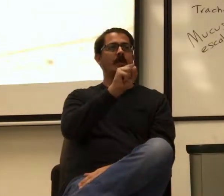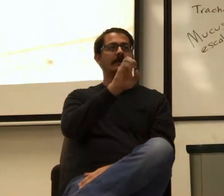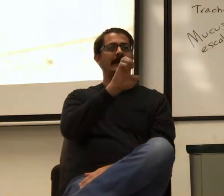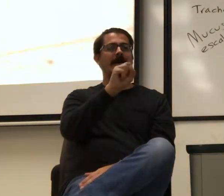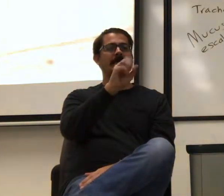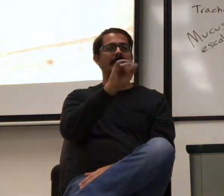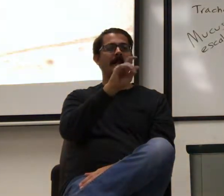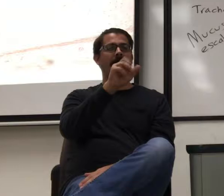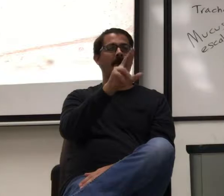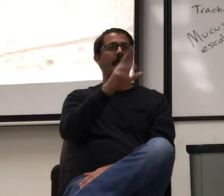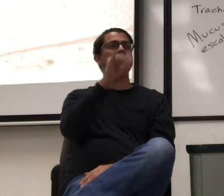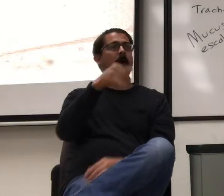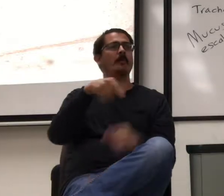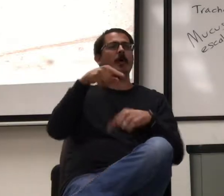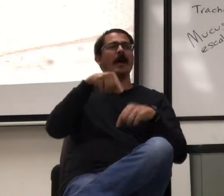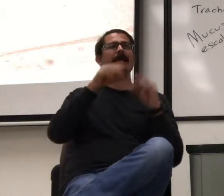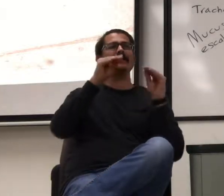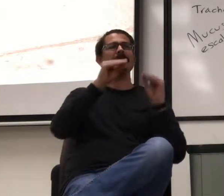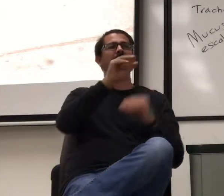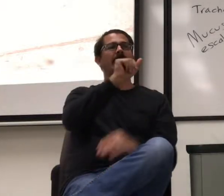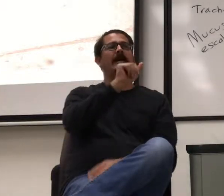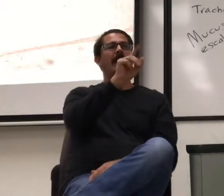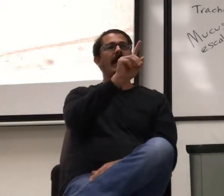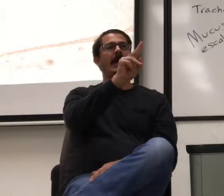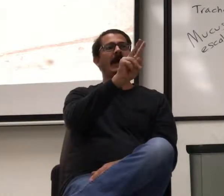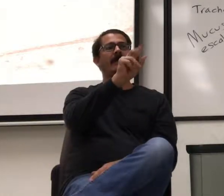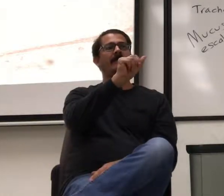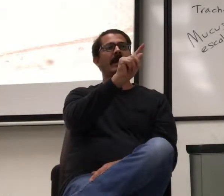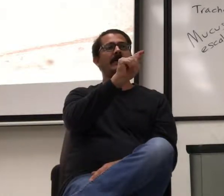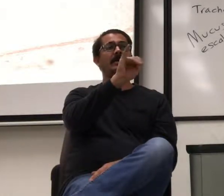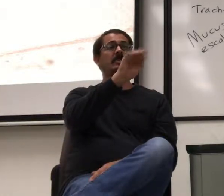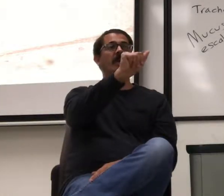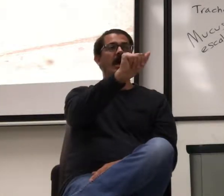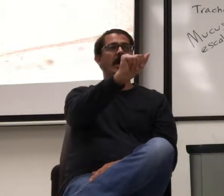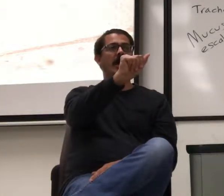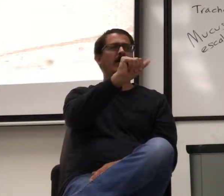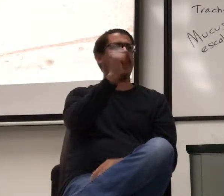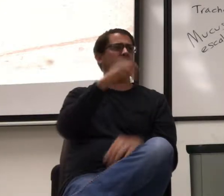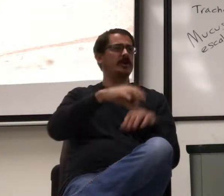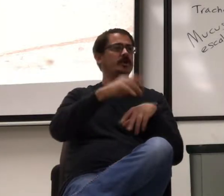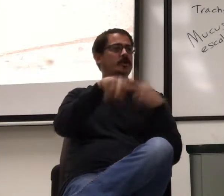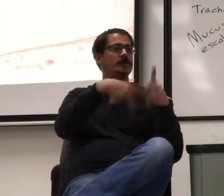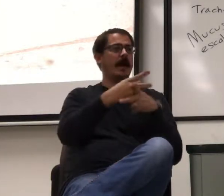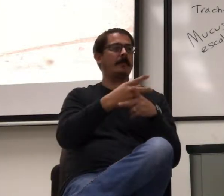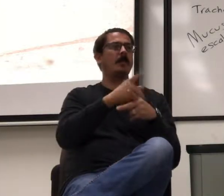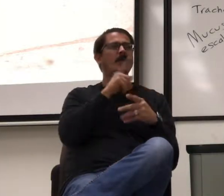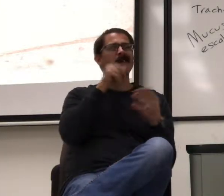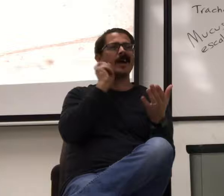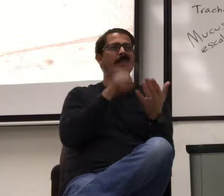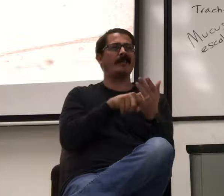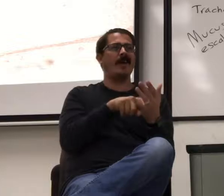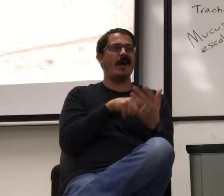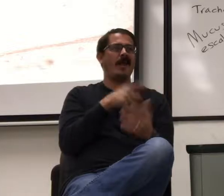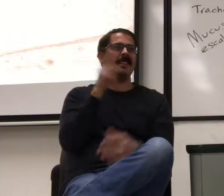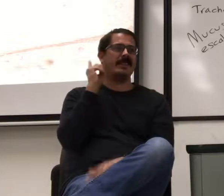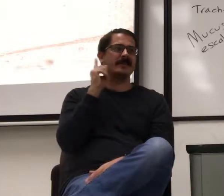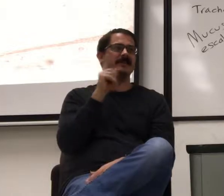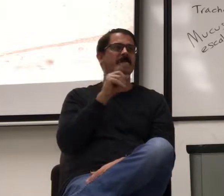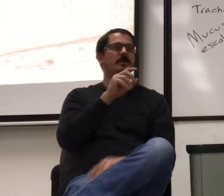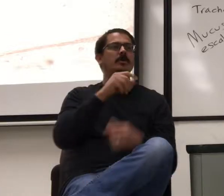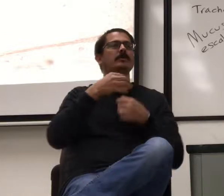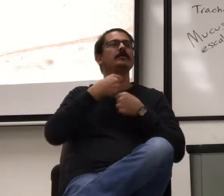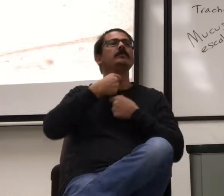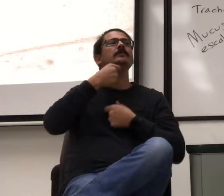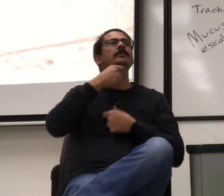teach Adventitia, this slide. All this is, there's other tissue types, but I would just have you identify this tracheal